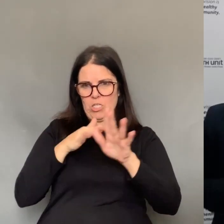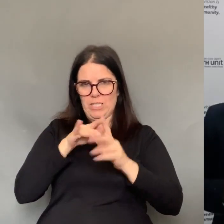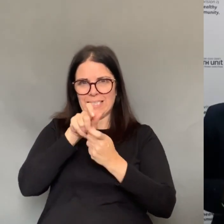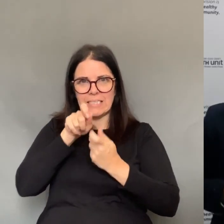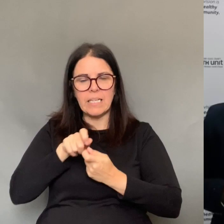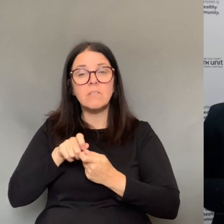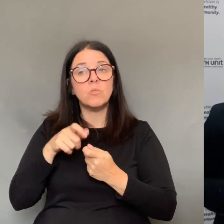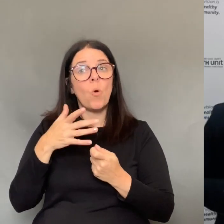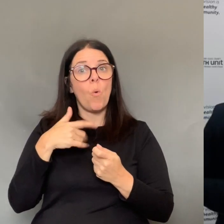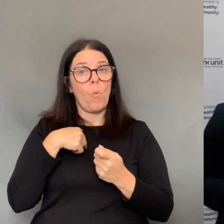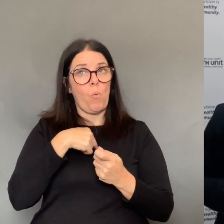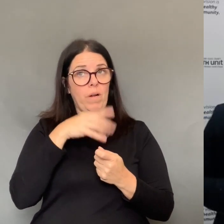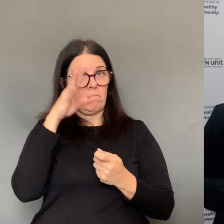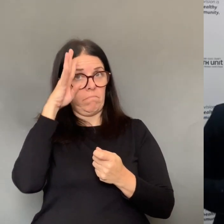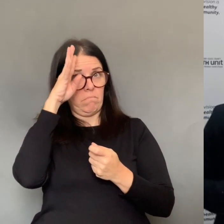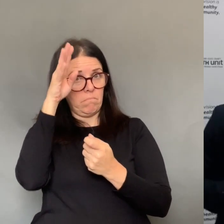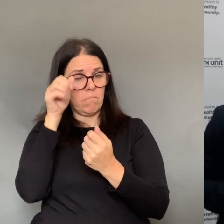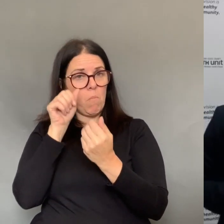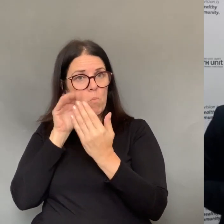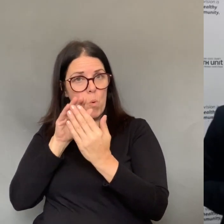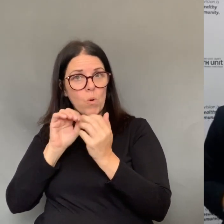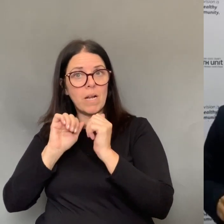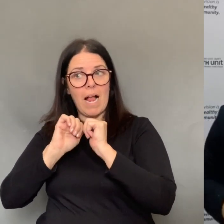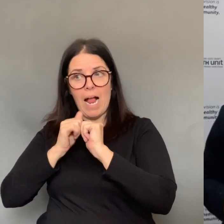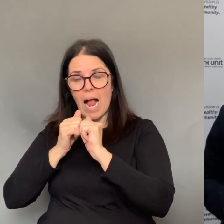actions happen sooner than later.